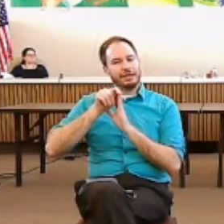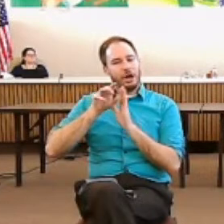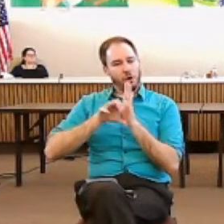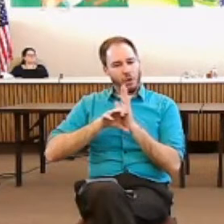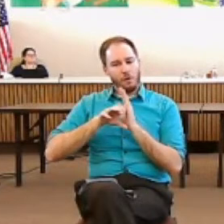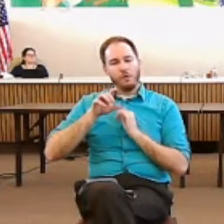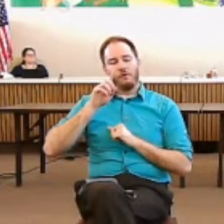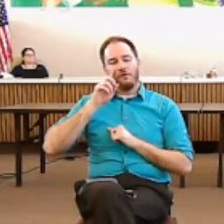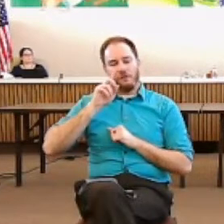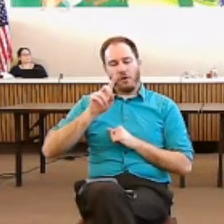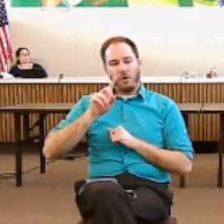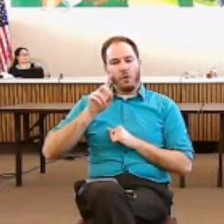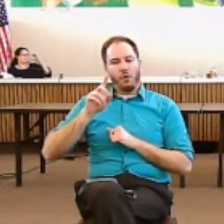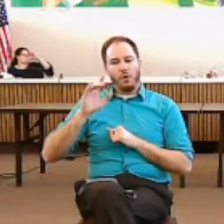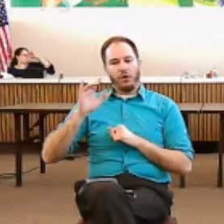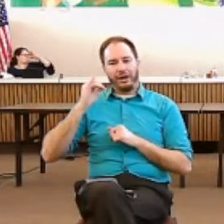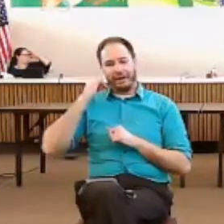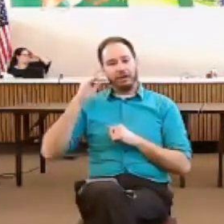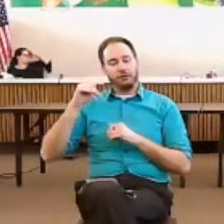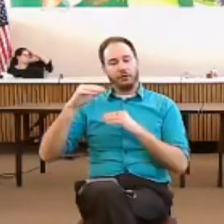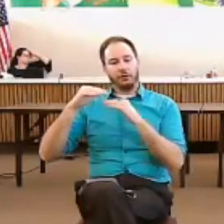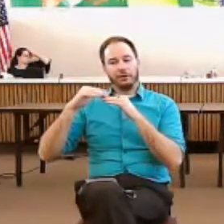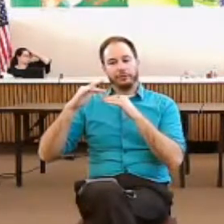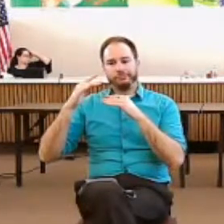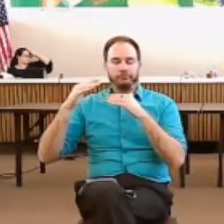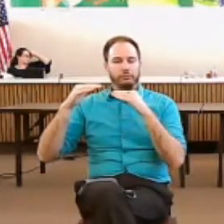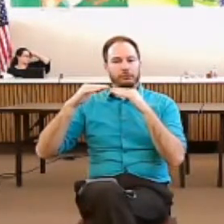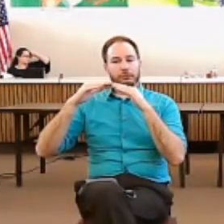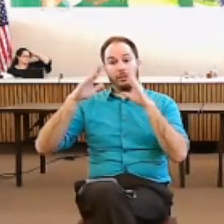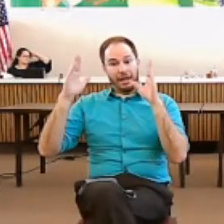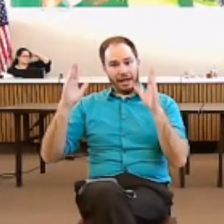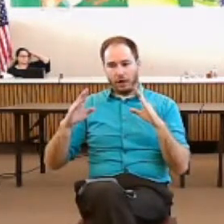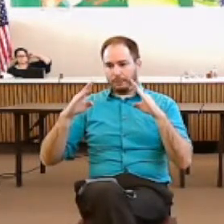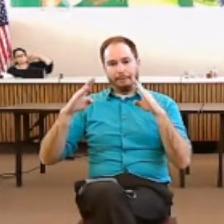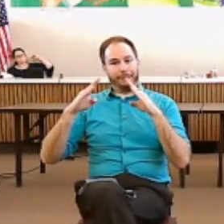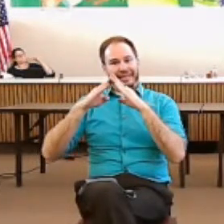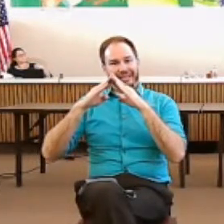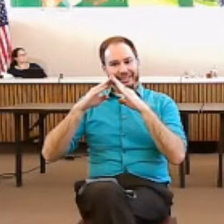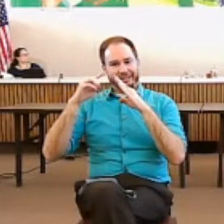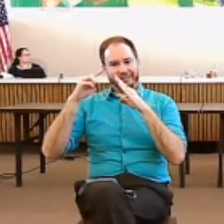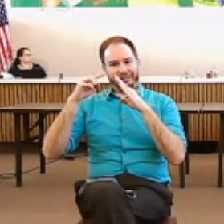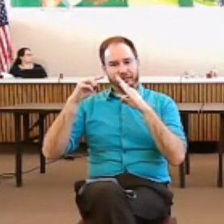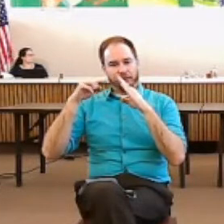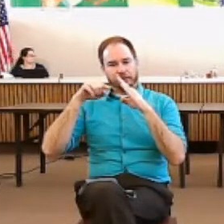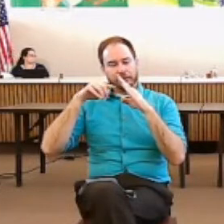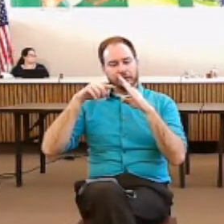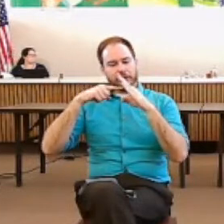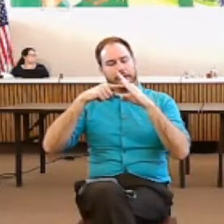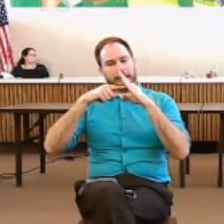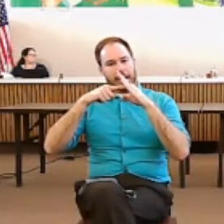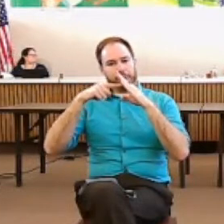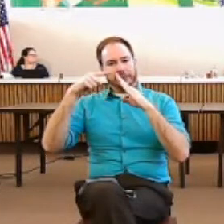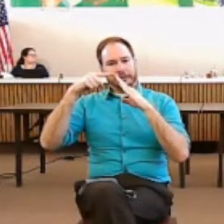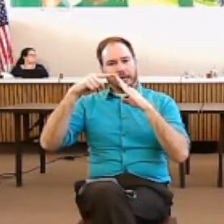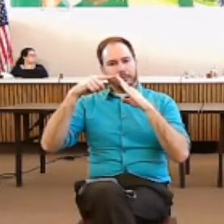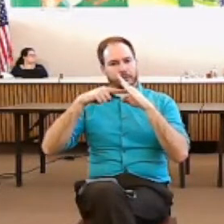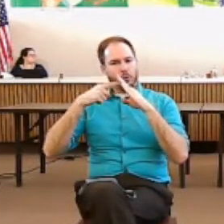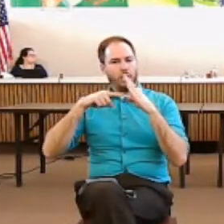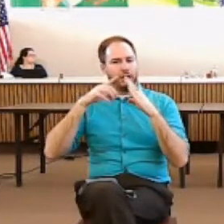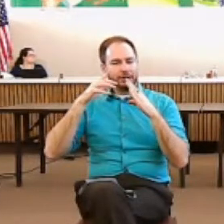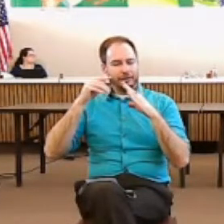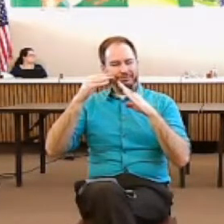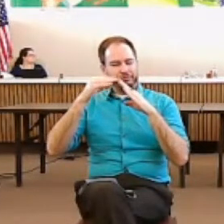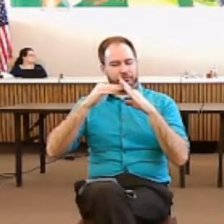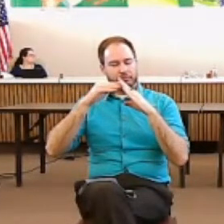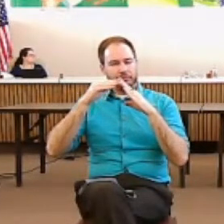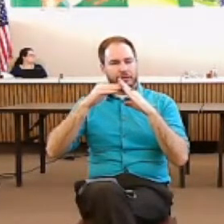when it's a peaked roof, the top isn't the top of the roof. It's some fraction of the